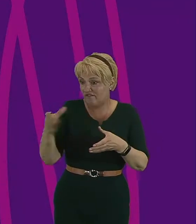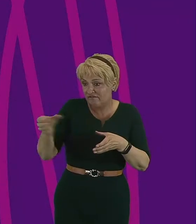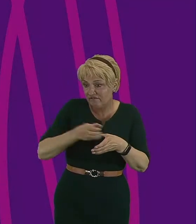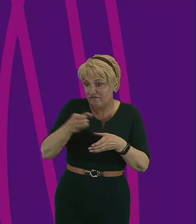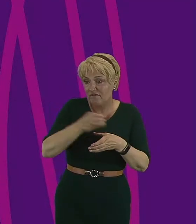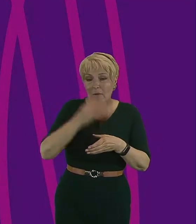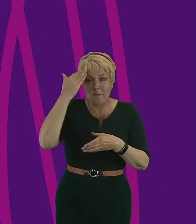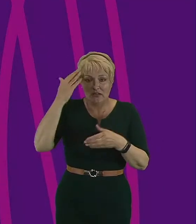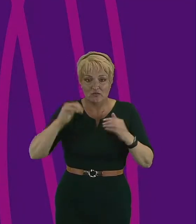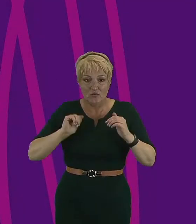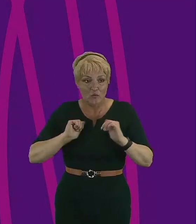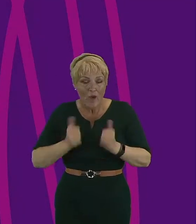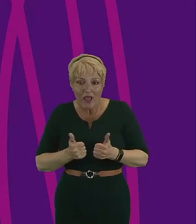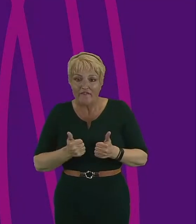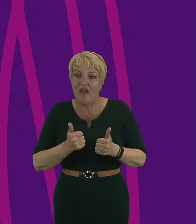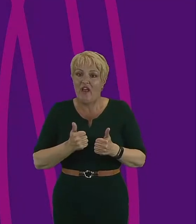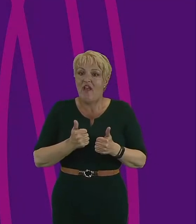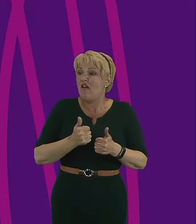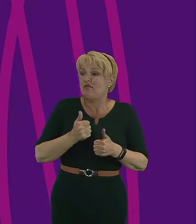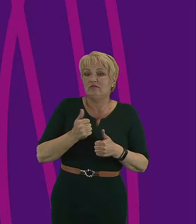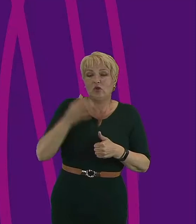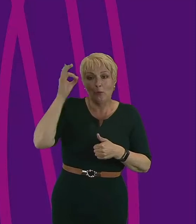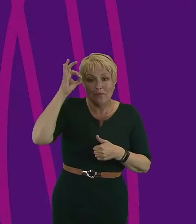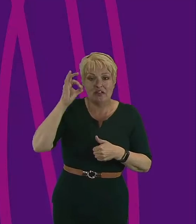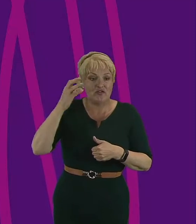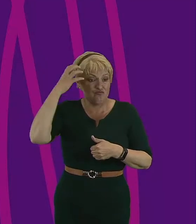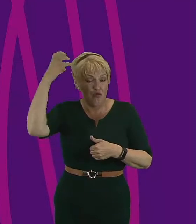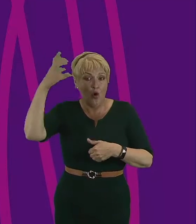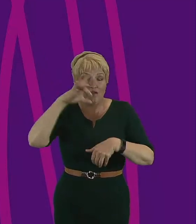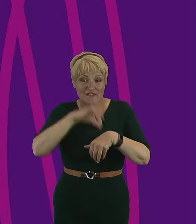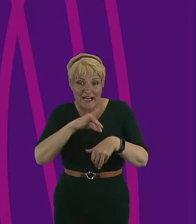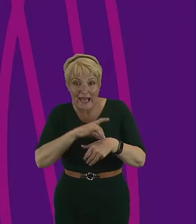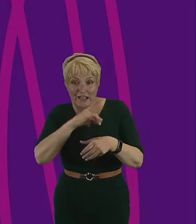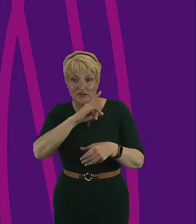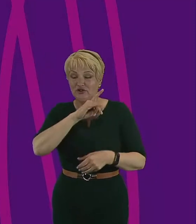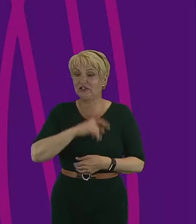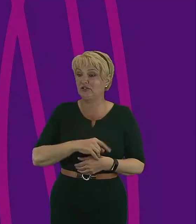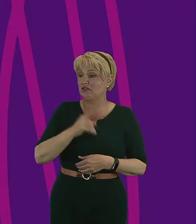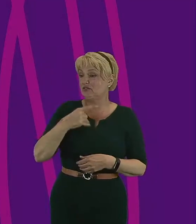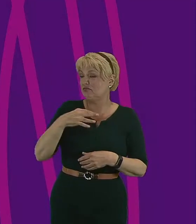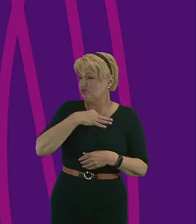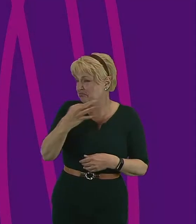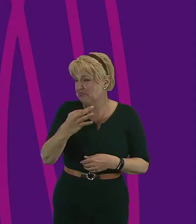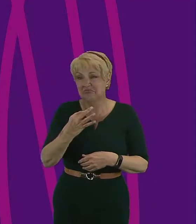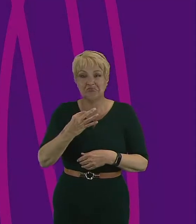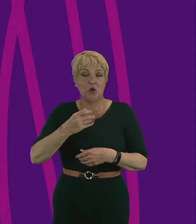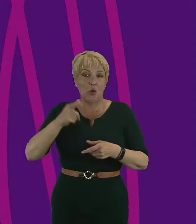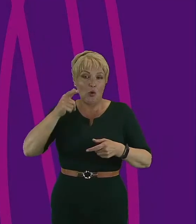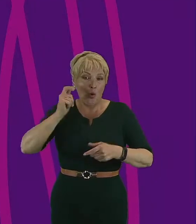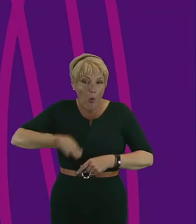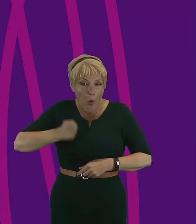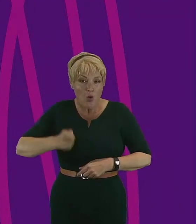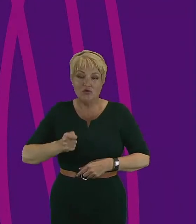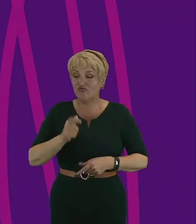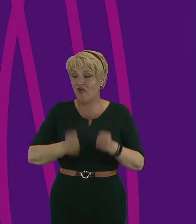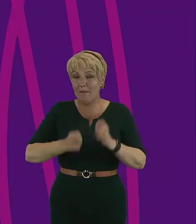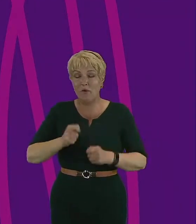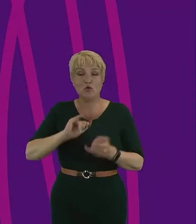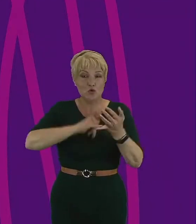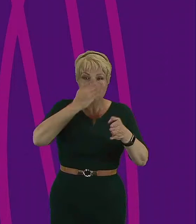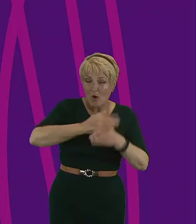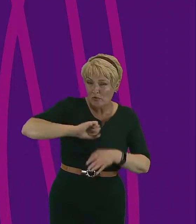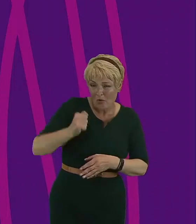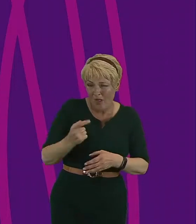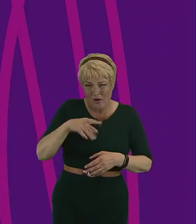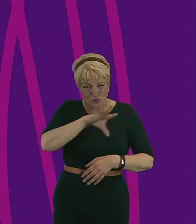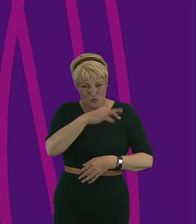Mental Welfare Commission, the President of the Royal College of Psychiatrists, somebody from the Mental Health Tribunal for Scotland, somebody from the Scottish Courts and Tribunal Service, Social Work Scotland.